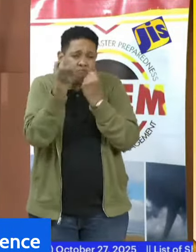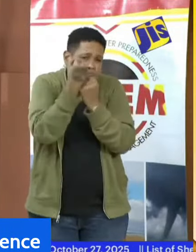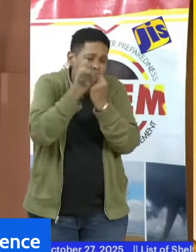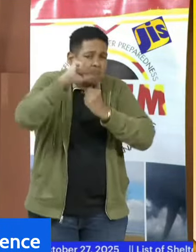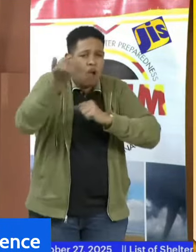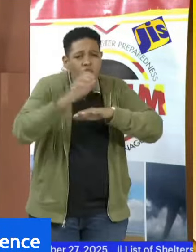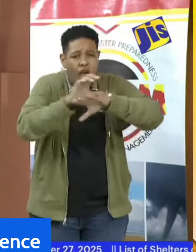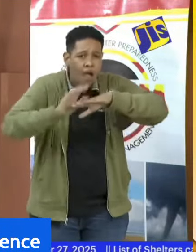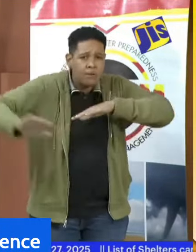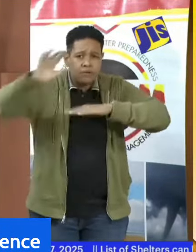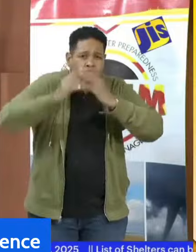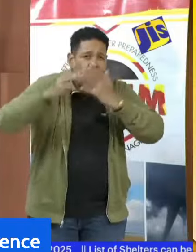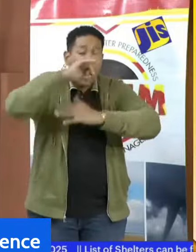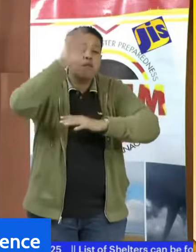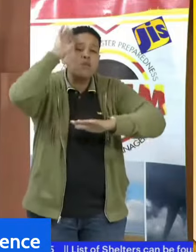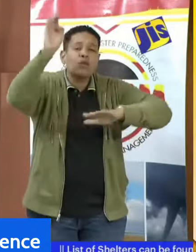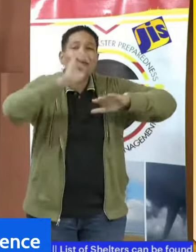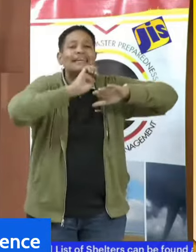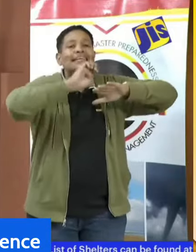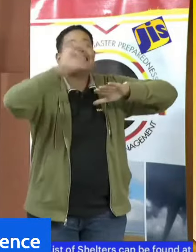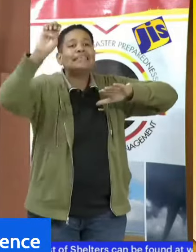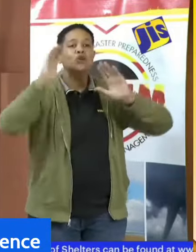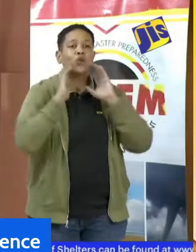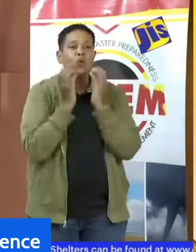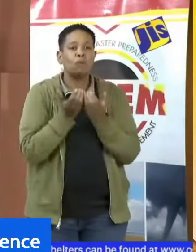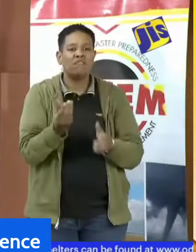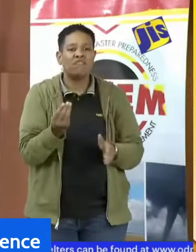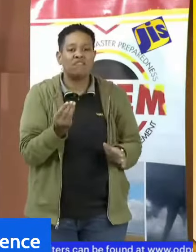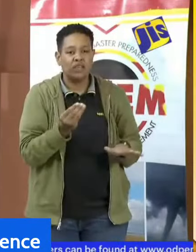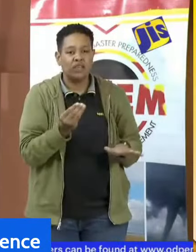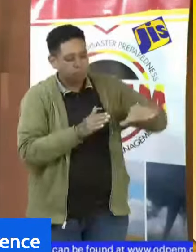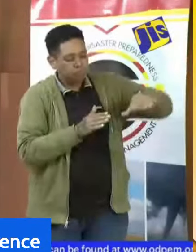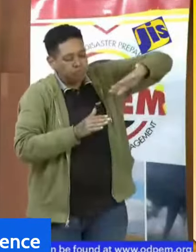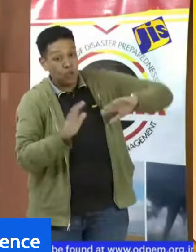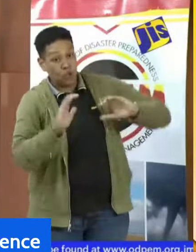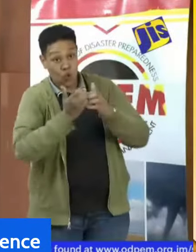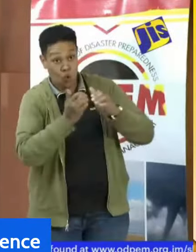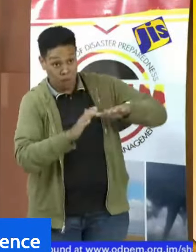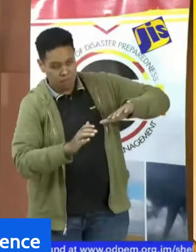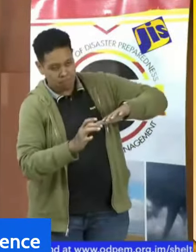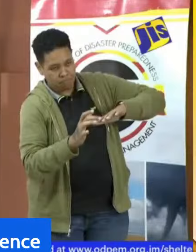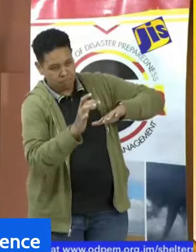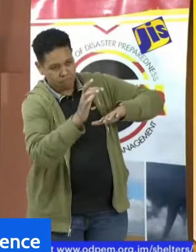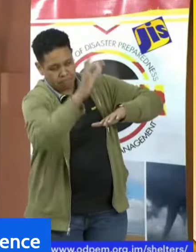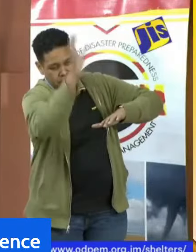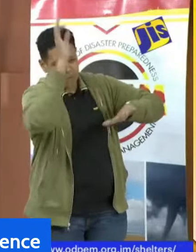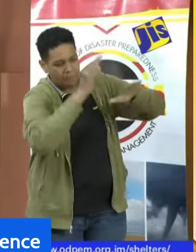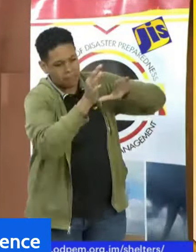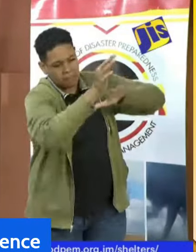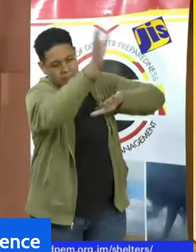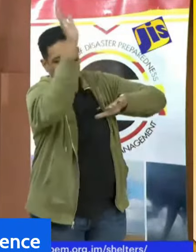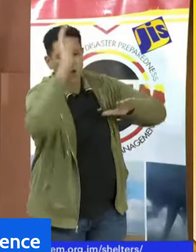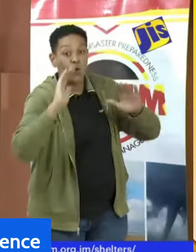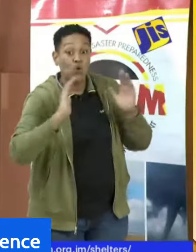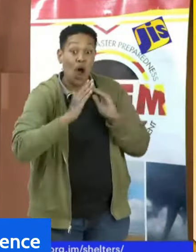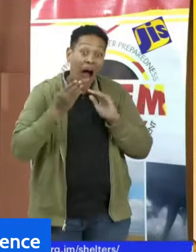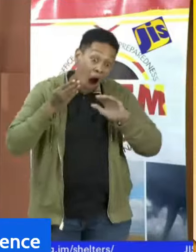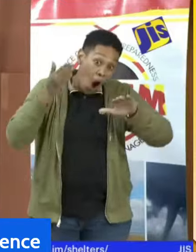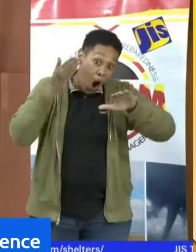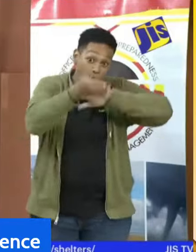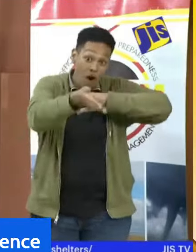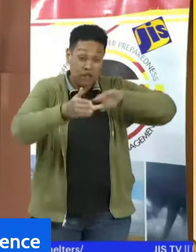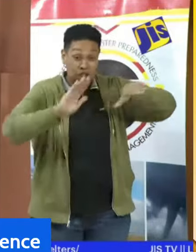to be moving really toward eastern Cuba as long as it continues on the path that it is projected right now. So after moving